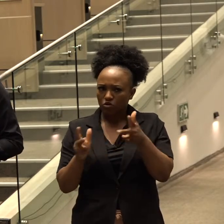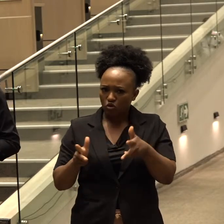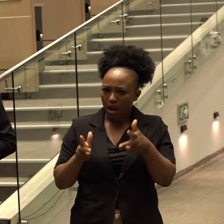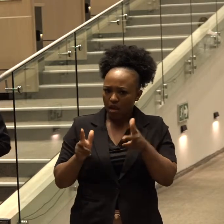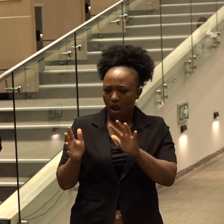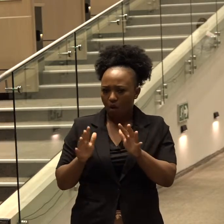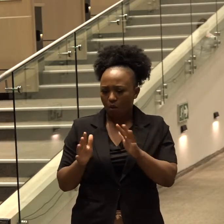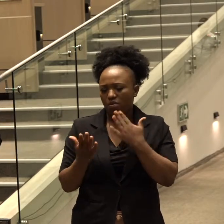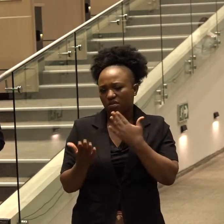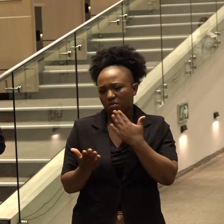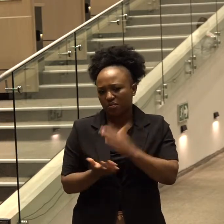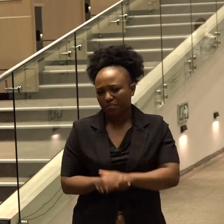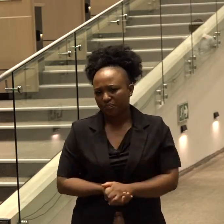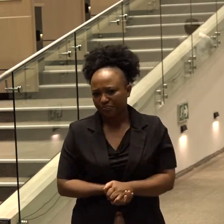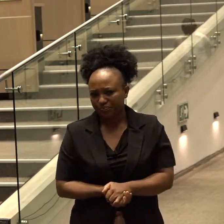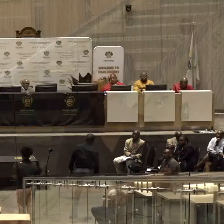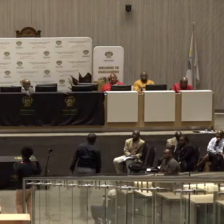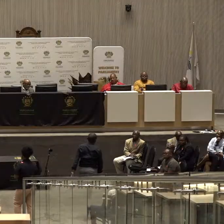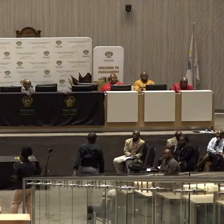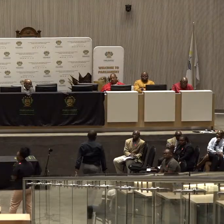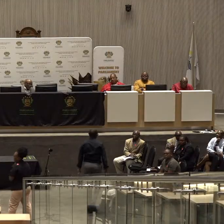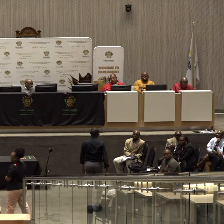thank you very much